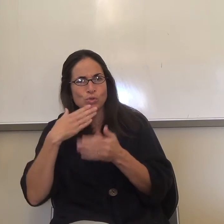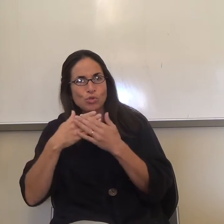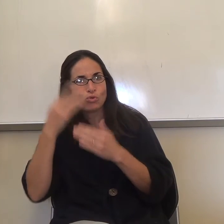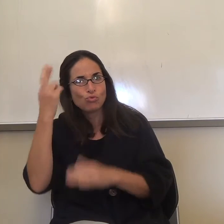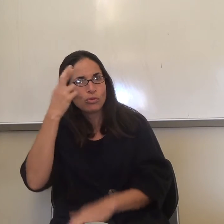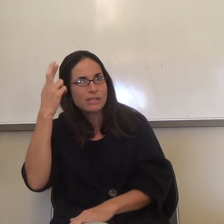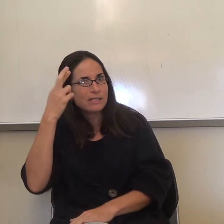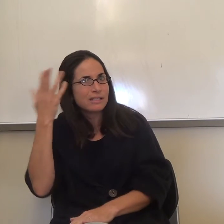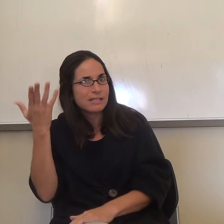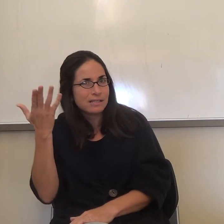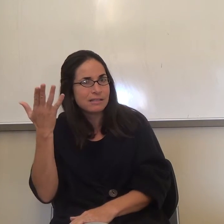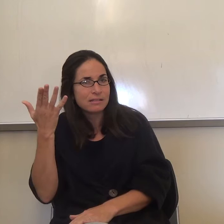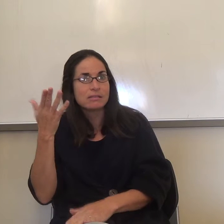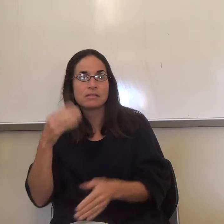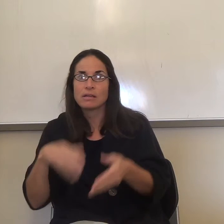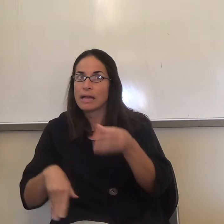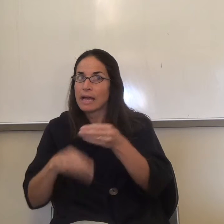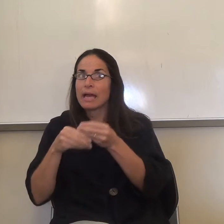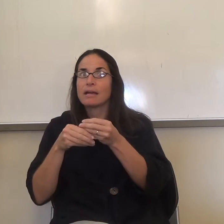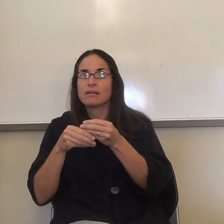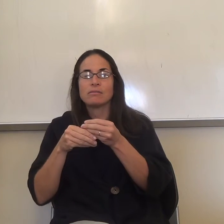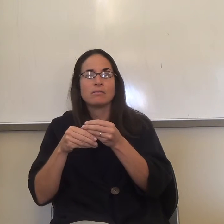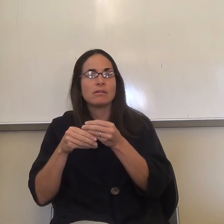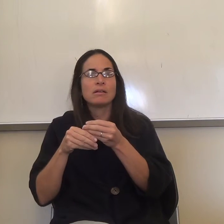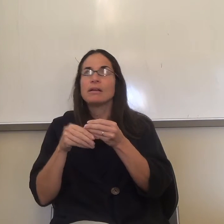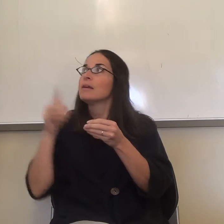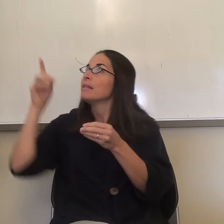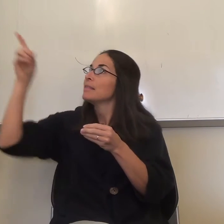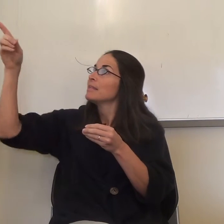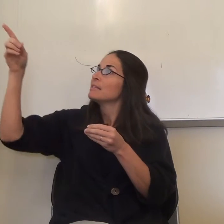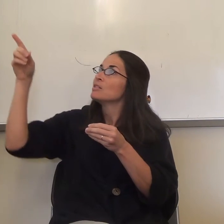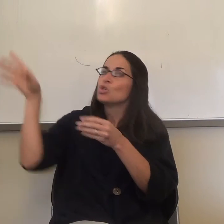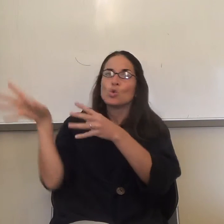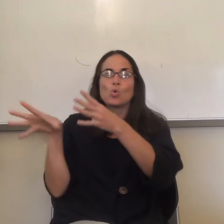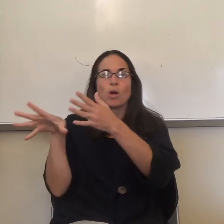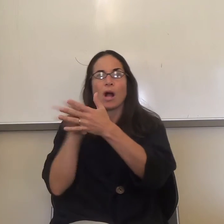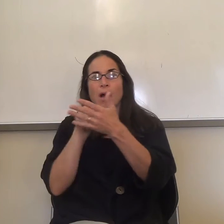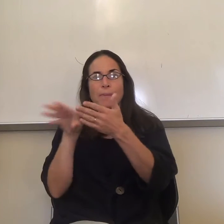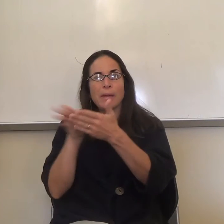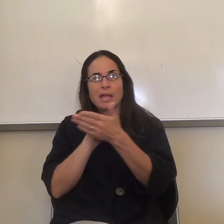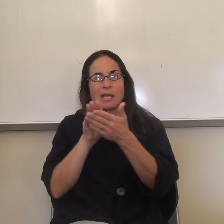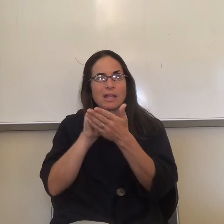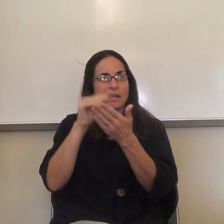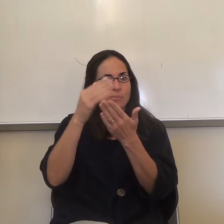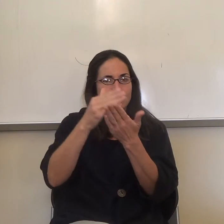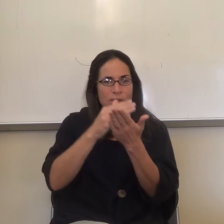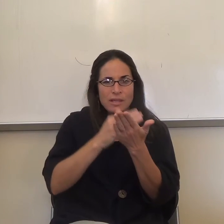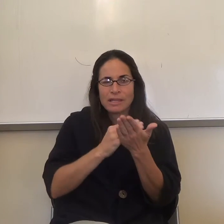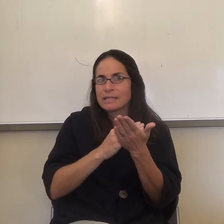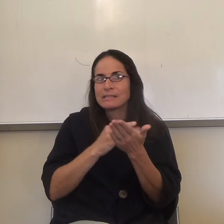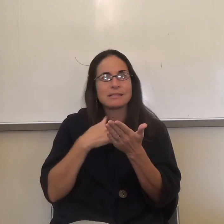paraphrase rather than just copy in the list, okay? What does that say? Herodotus